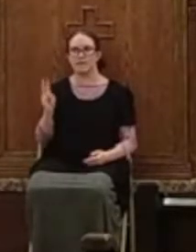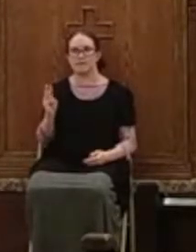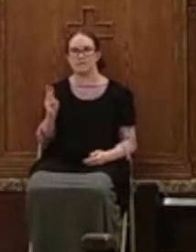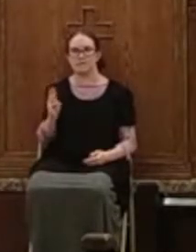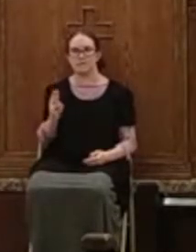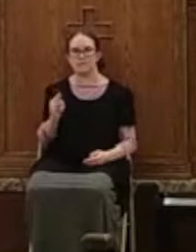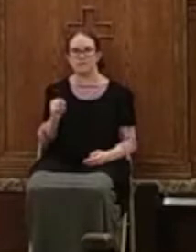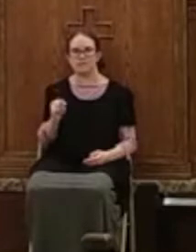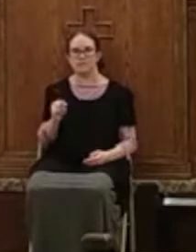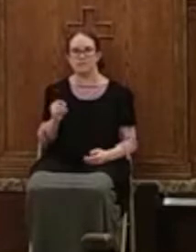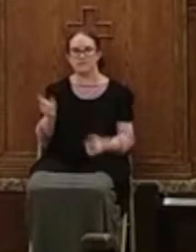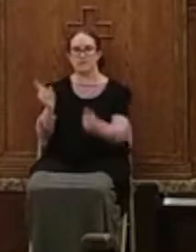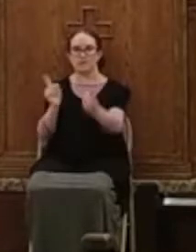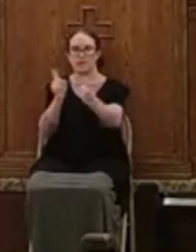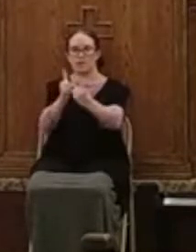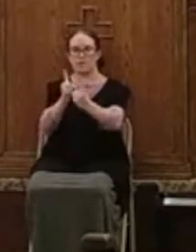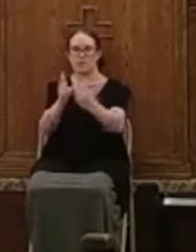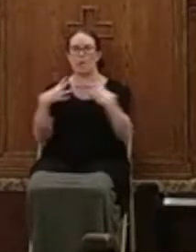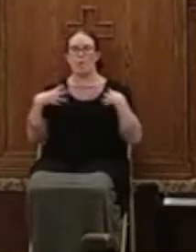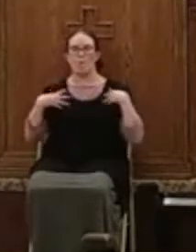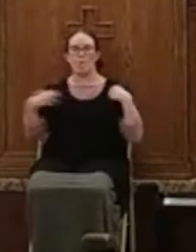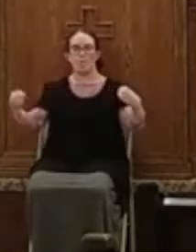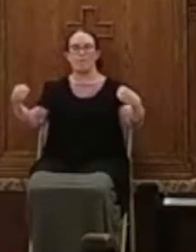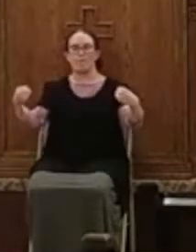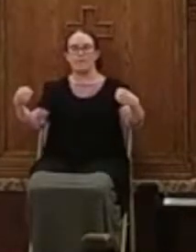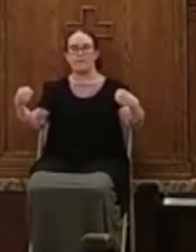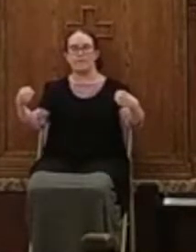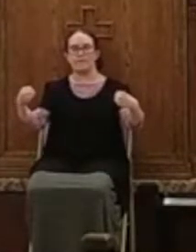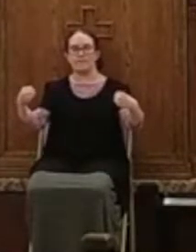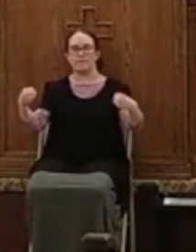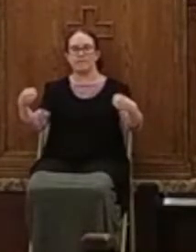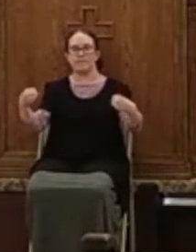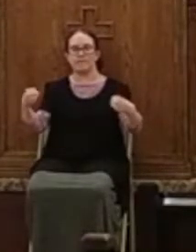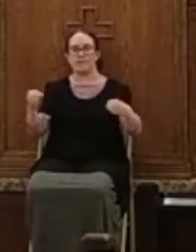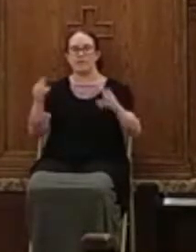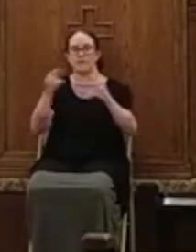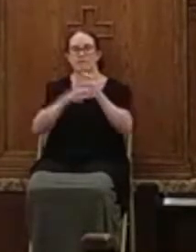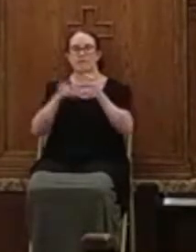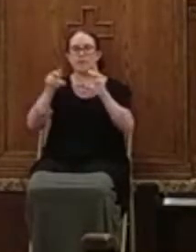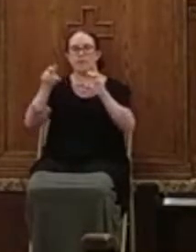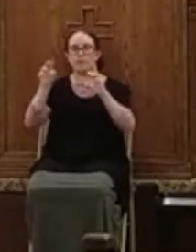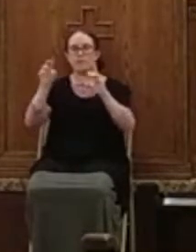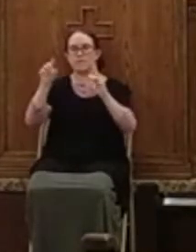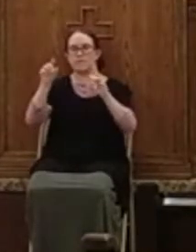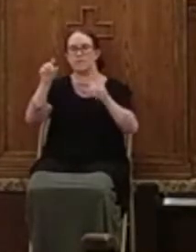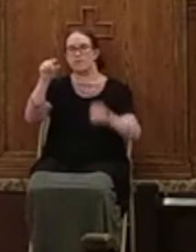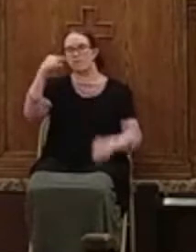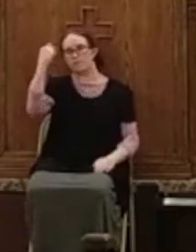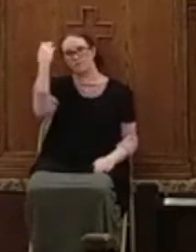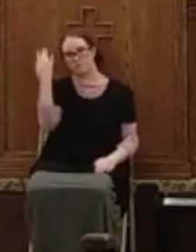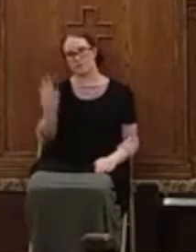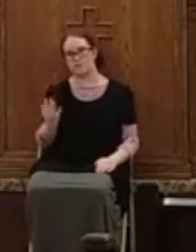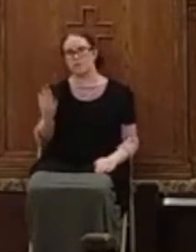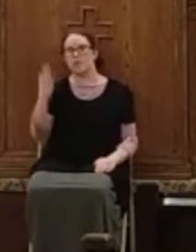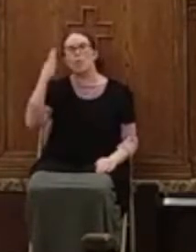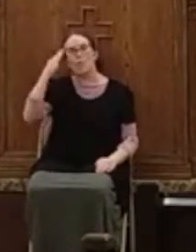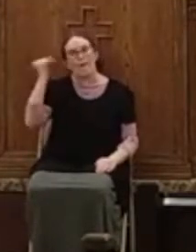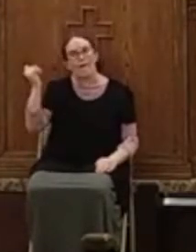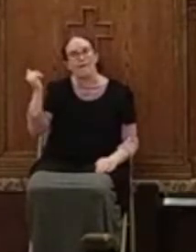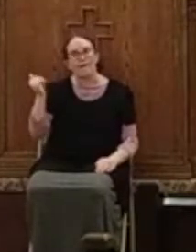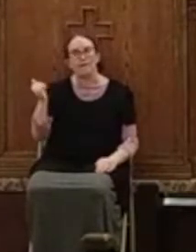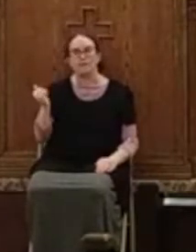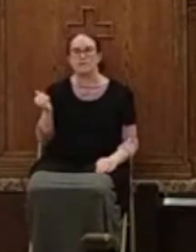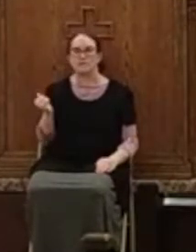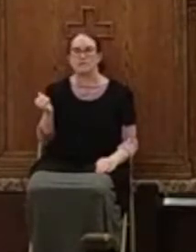us therefore come boldly unto the throne of grace. Why?